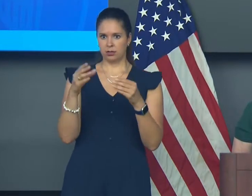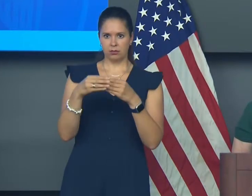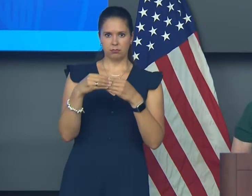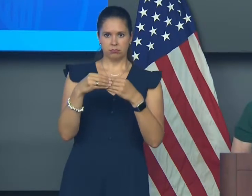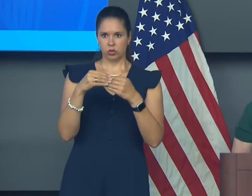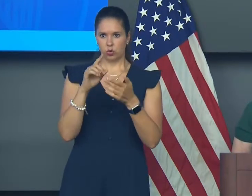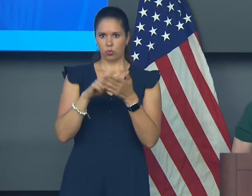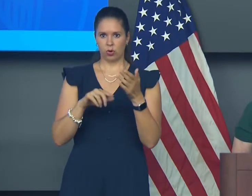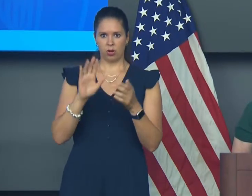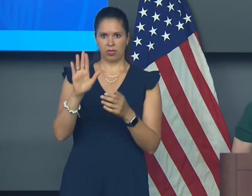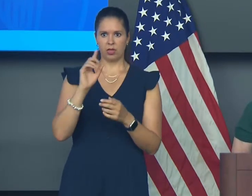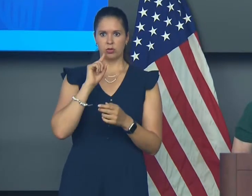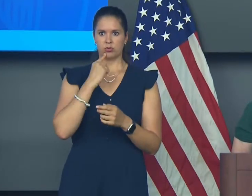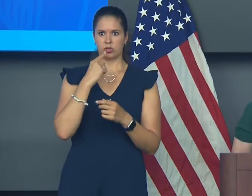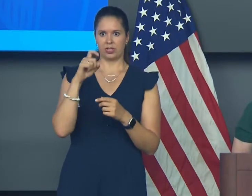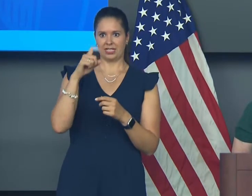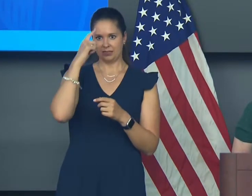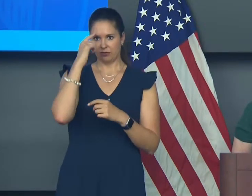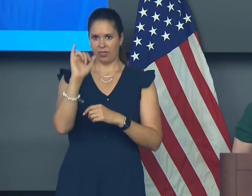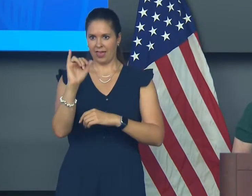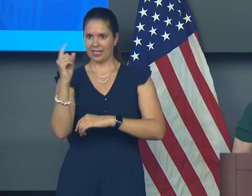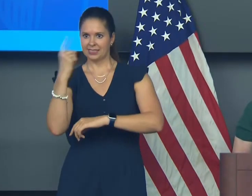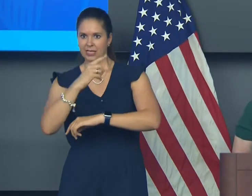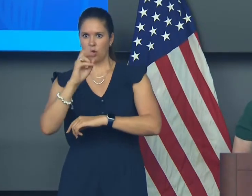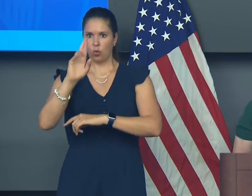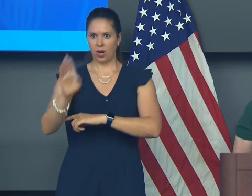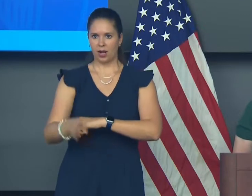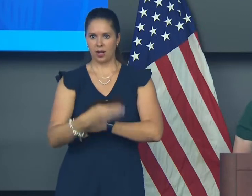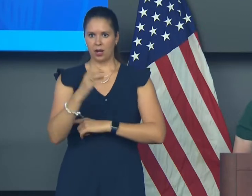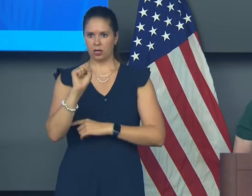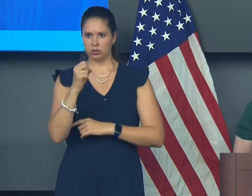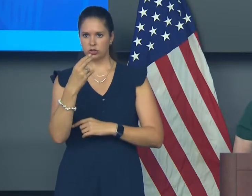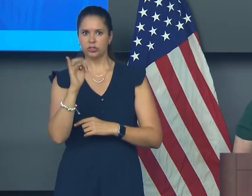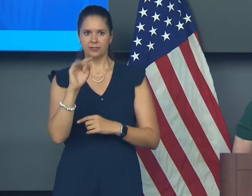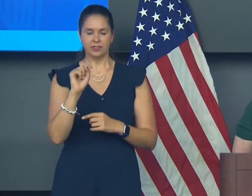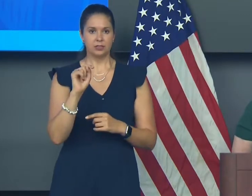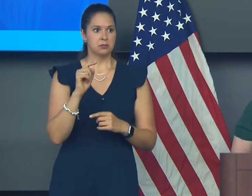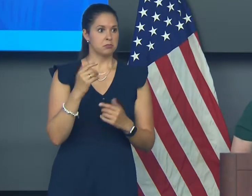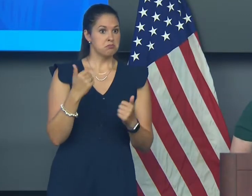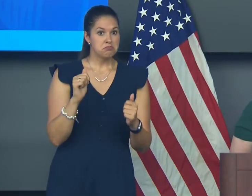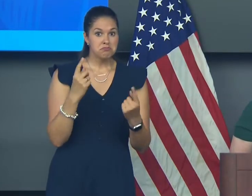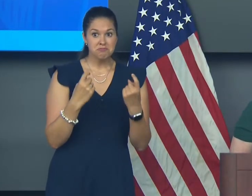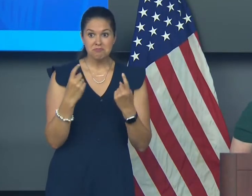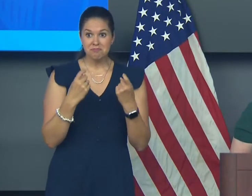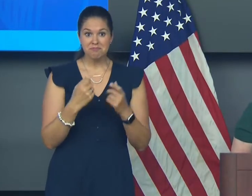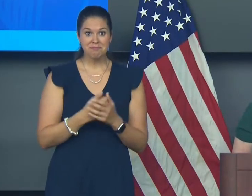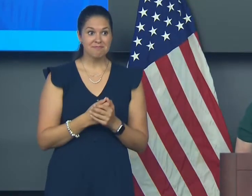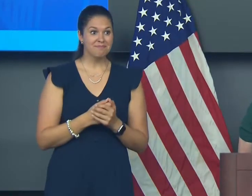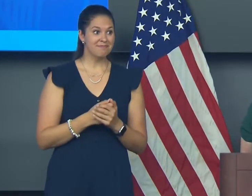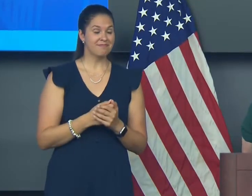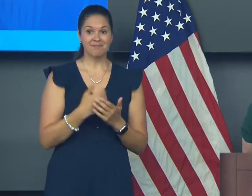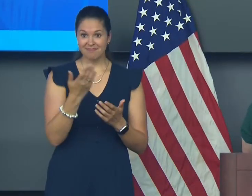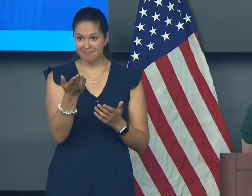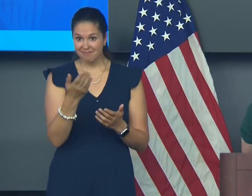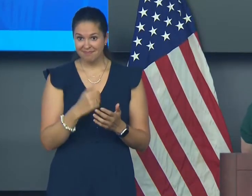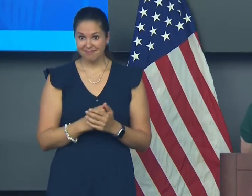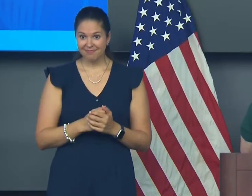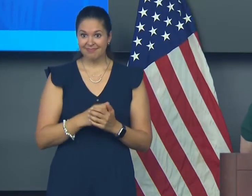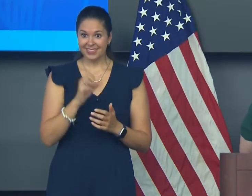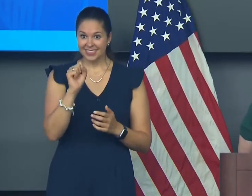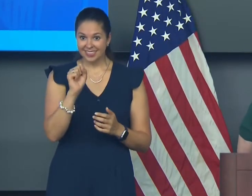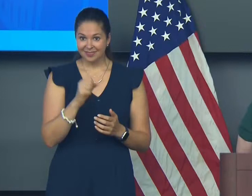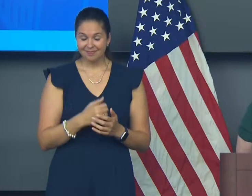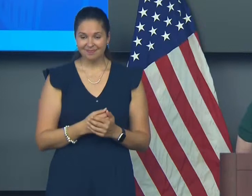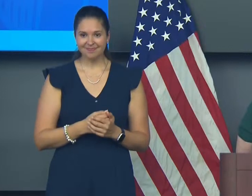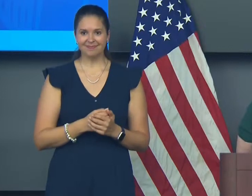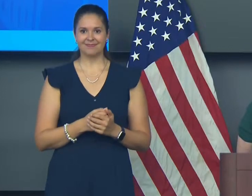are for that either day or night shift. Do y'all have any questions? Yes,